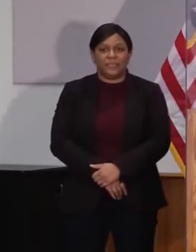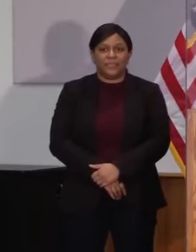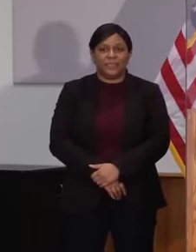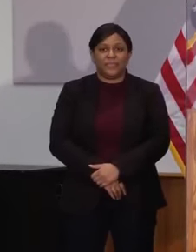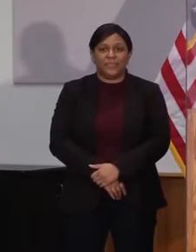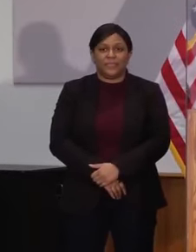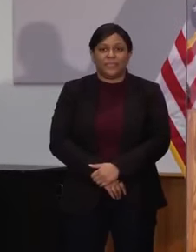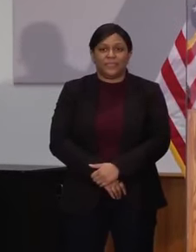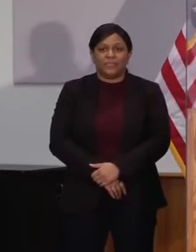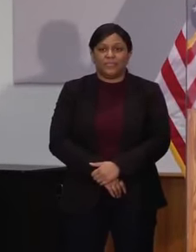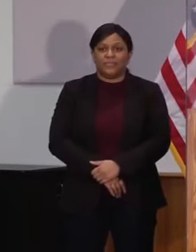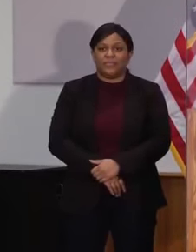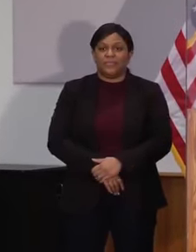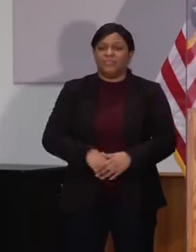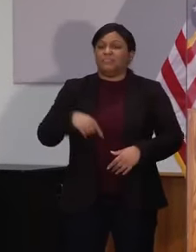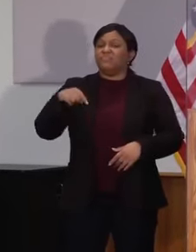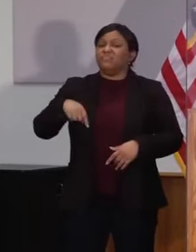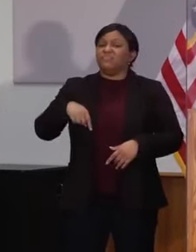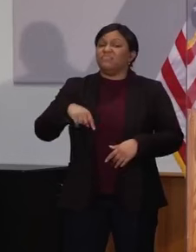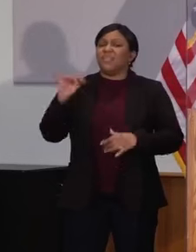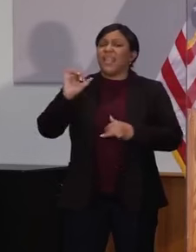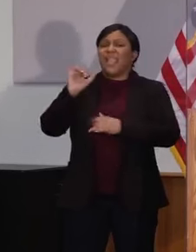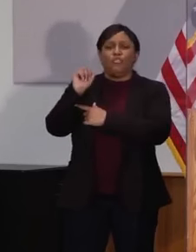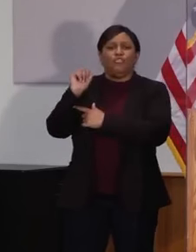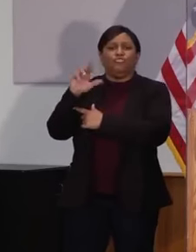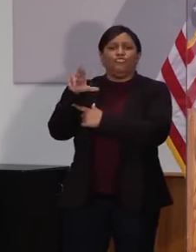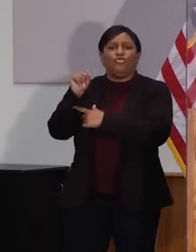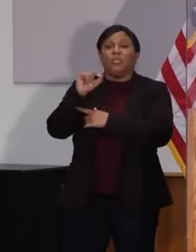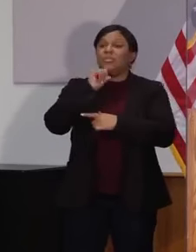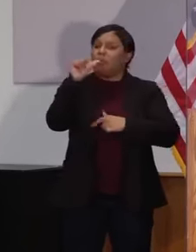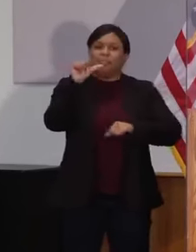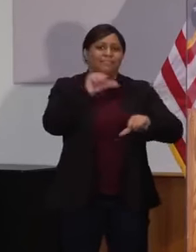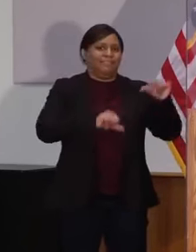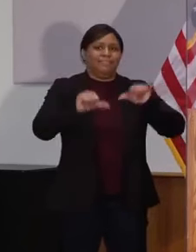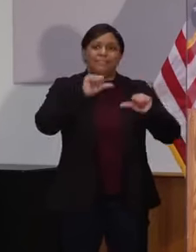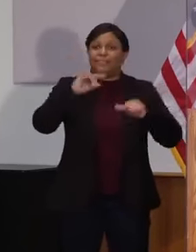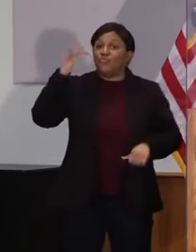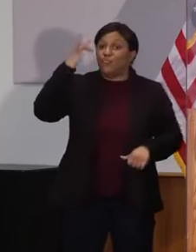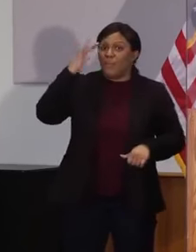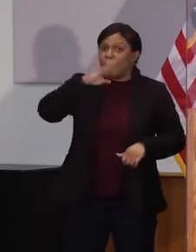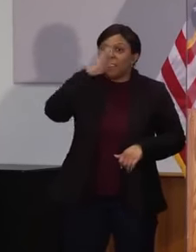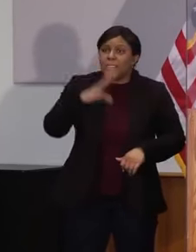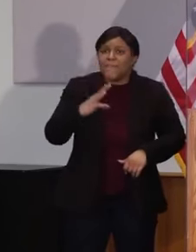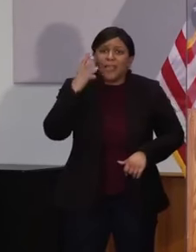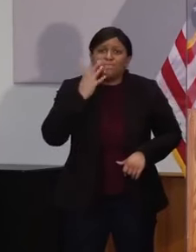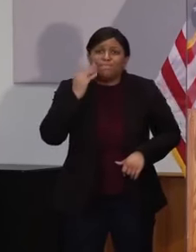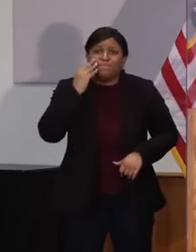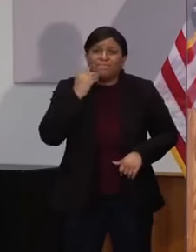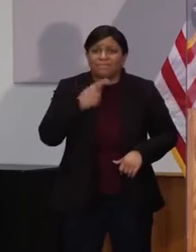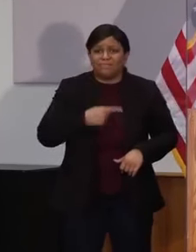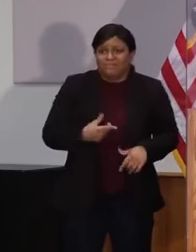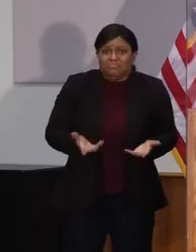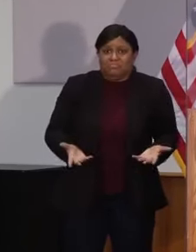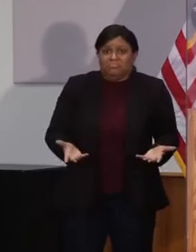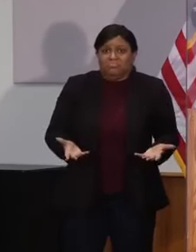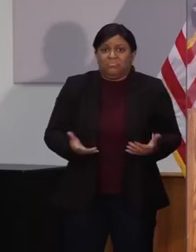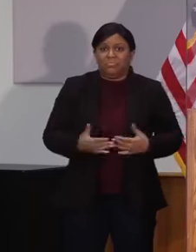This is more art than science, to be quite honest, because we've never done this before. That would be the start of the framework. But